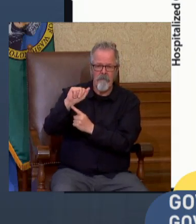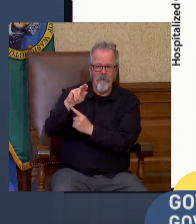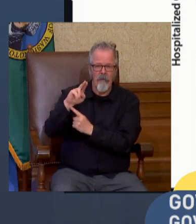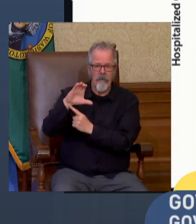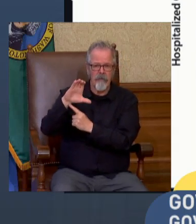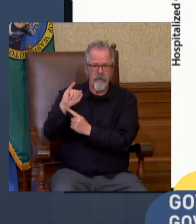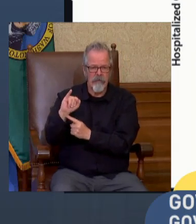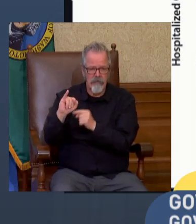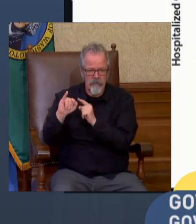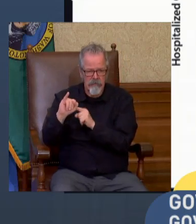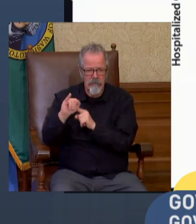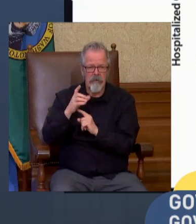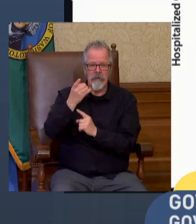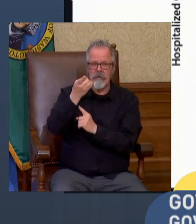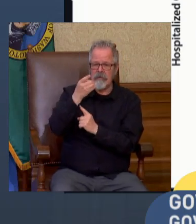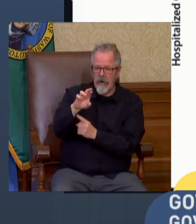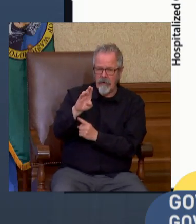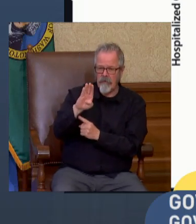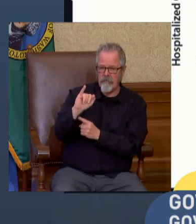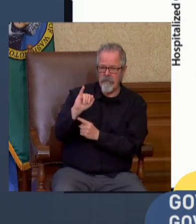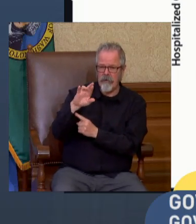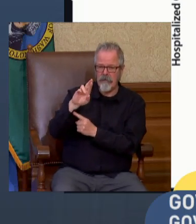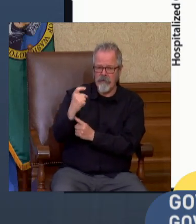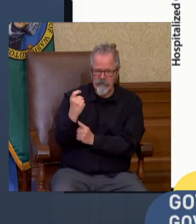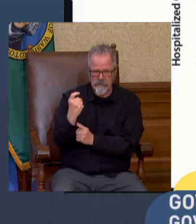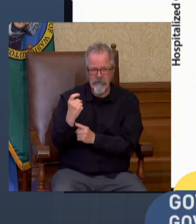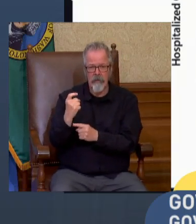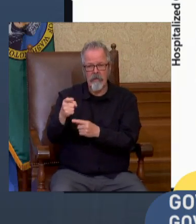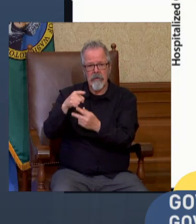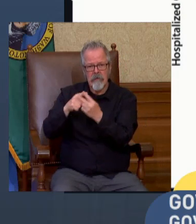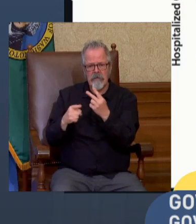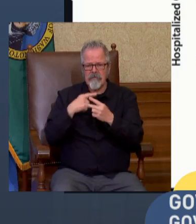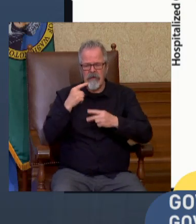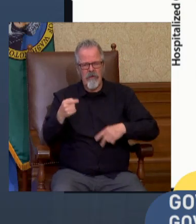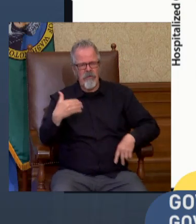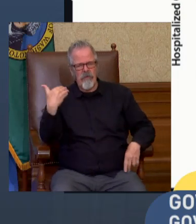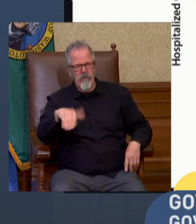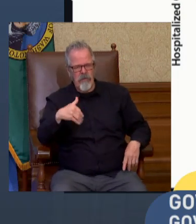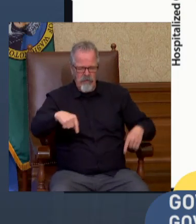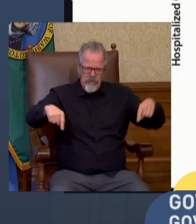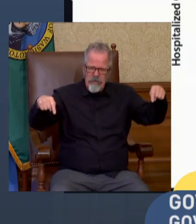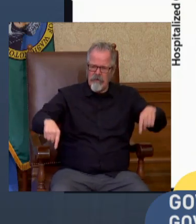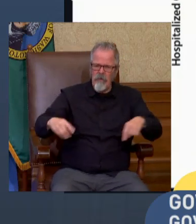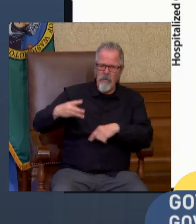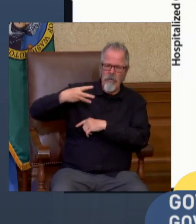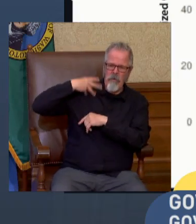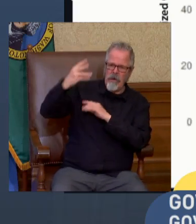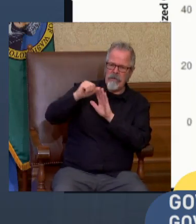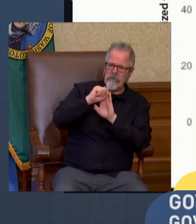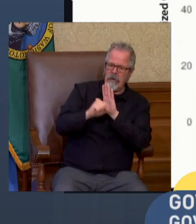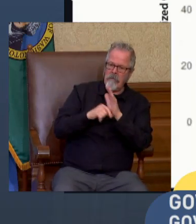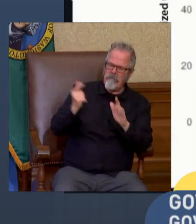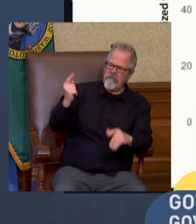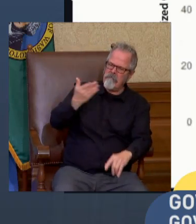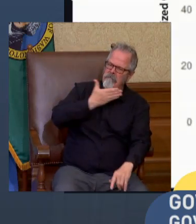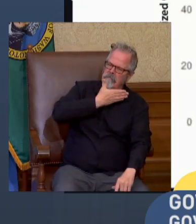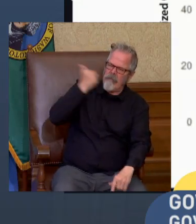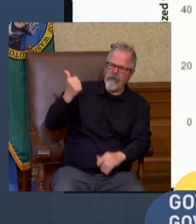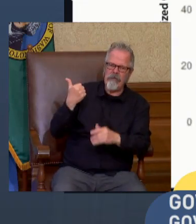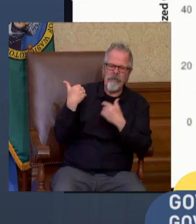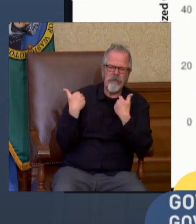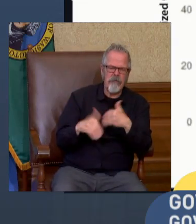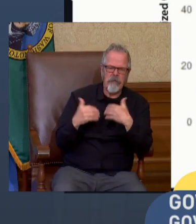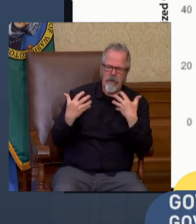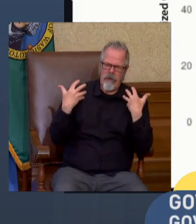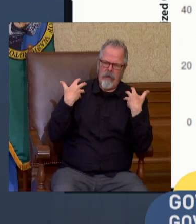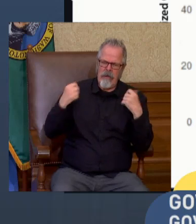is one of the best in the nation, and they certainly have been doing great work in the last 100 days. So we've seen some progress,